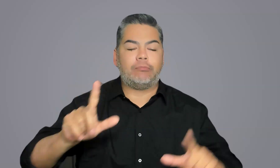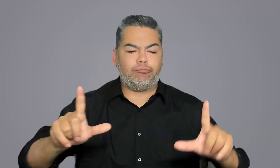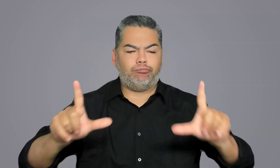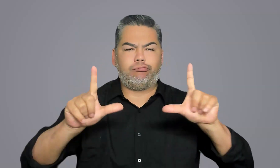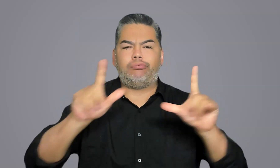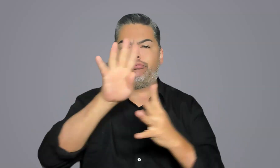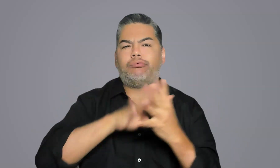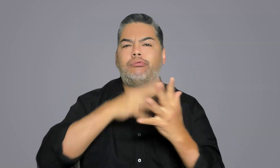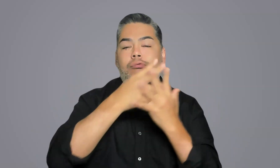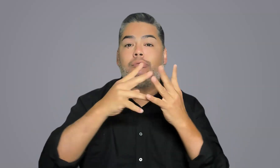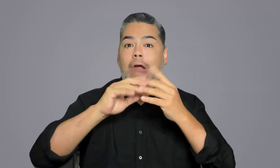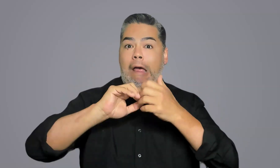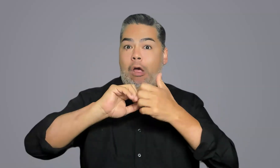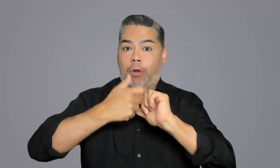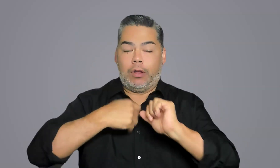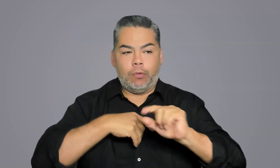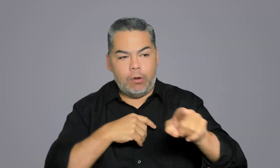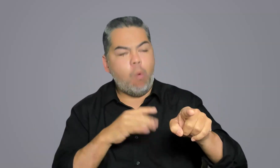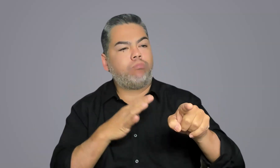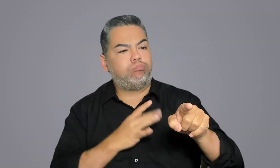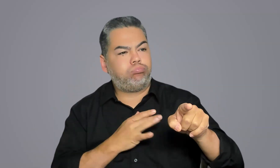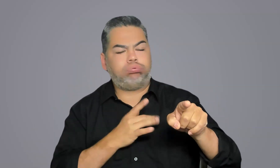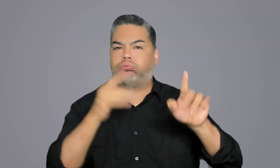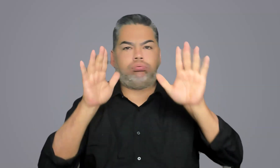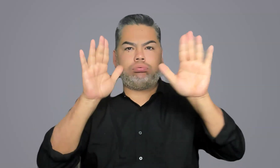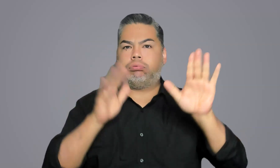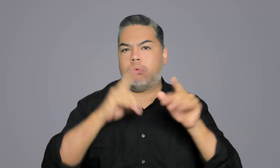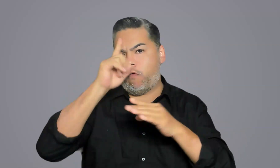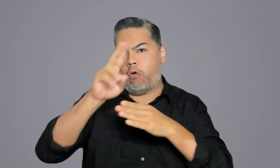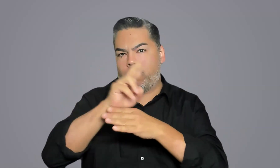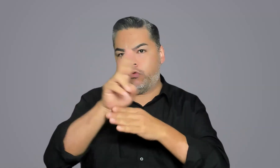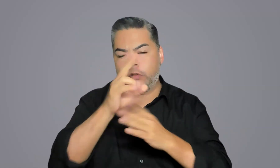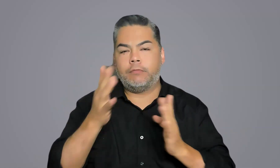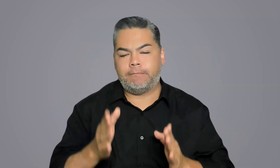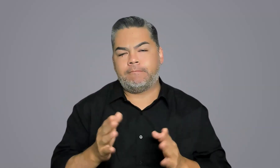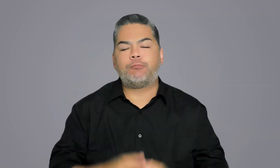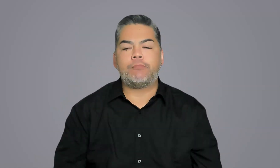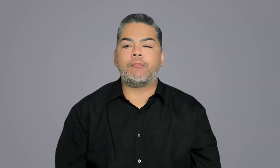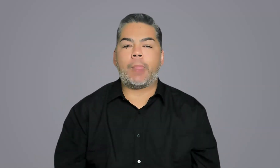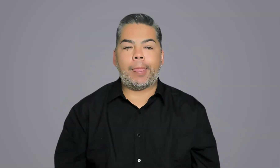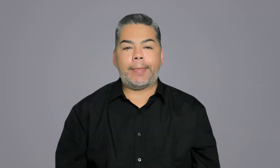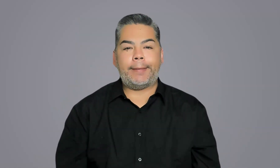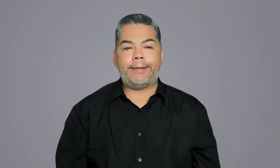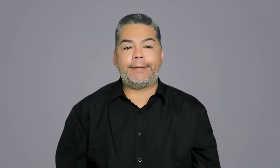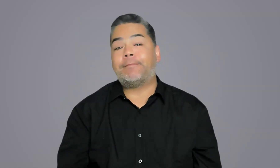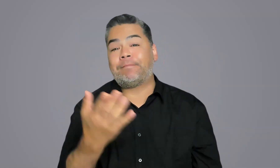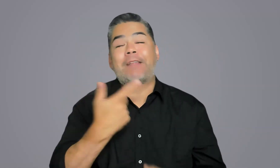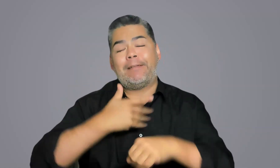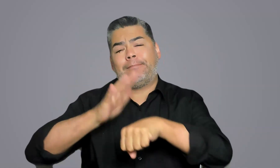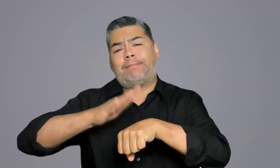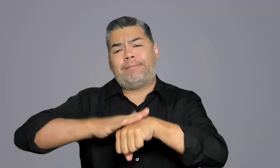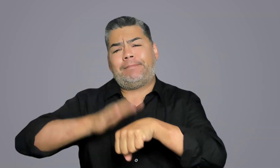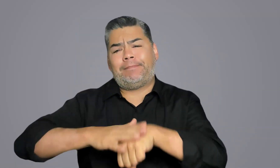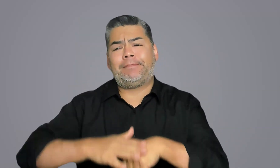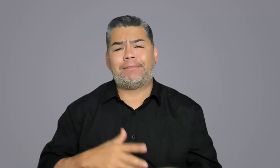can make those excellent and accessible for our user base. I'll also include a disclaimer now that I do love dogs and I